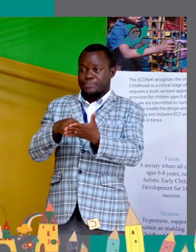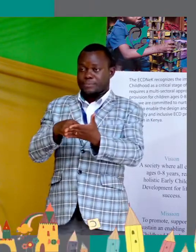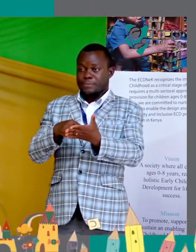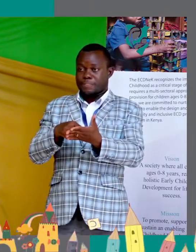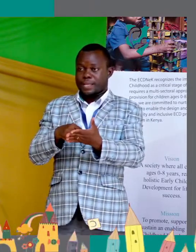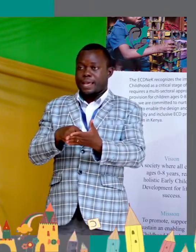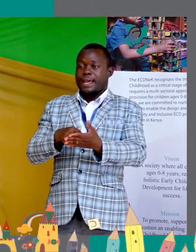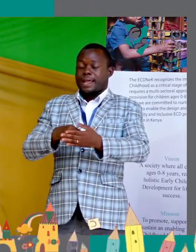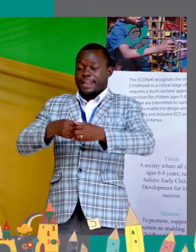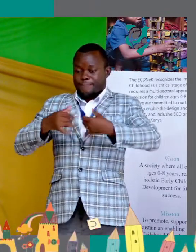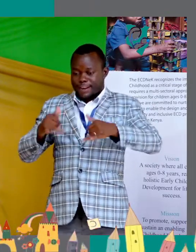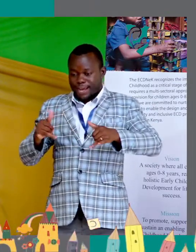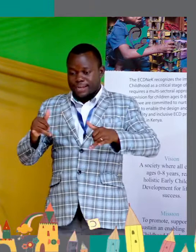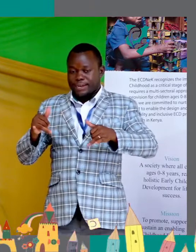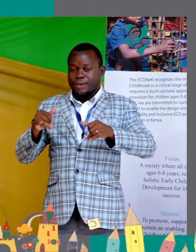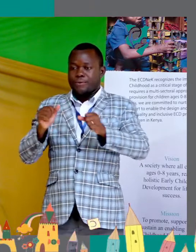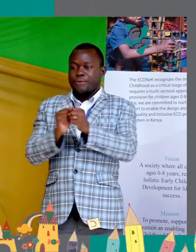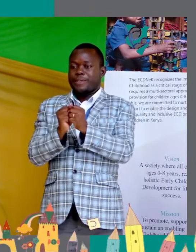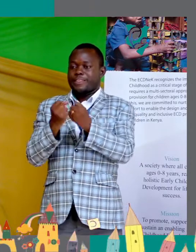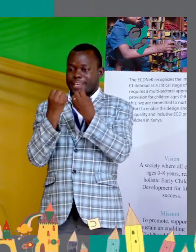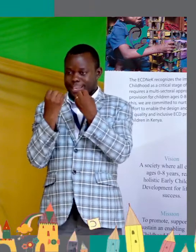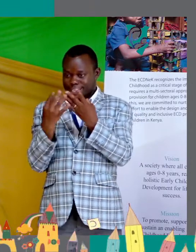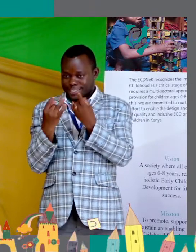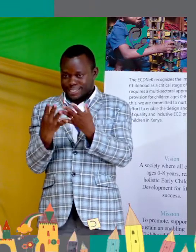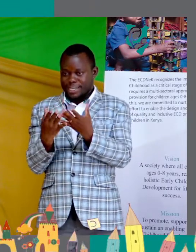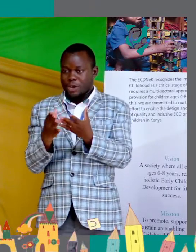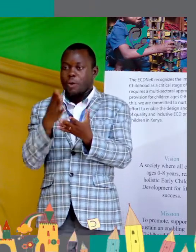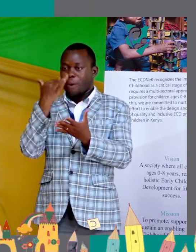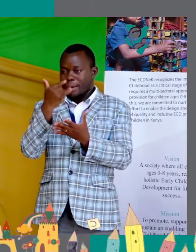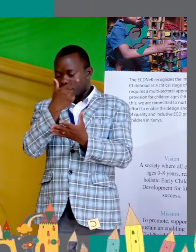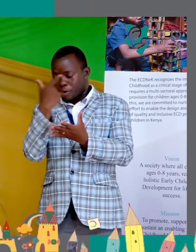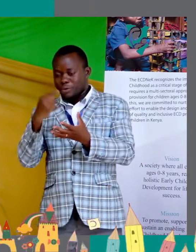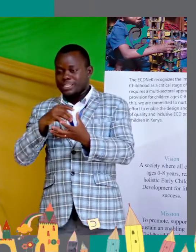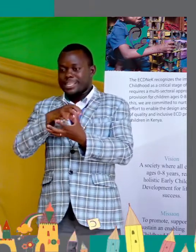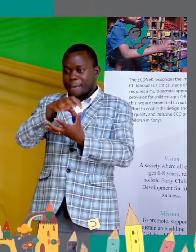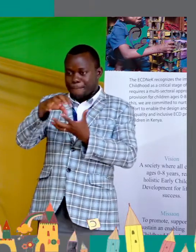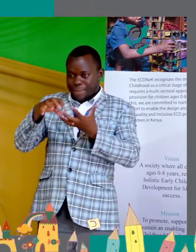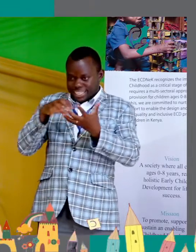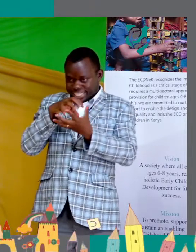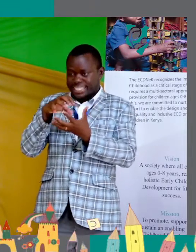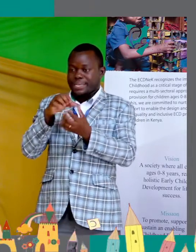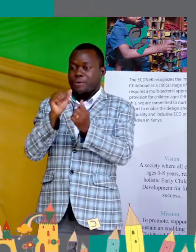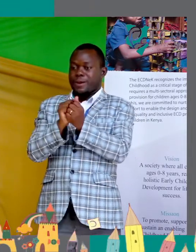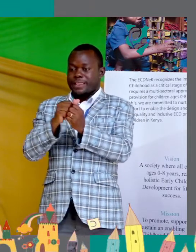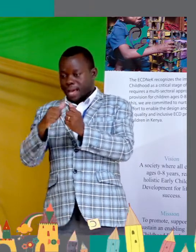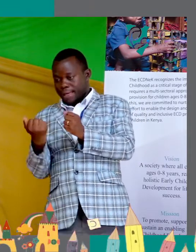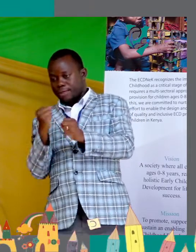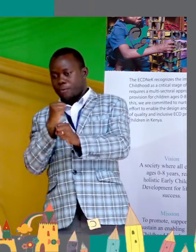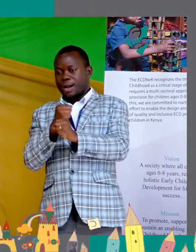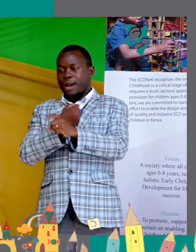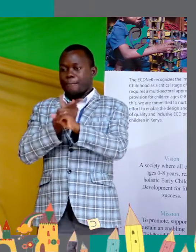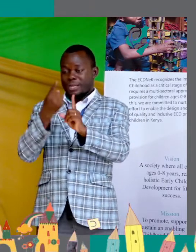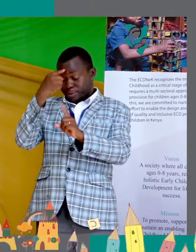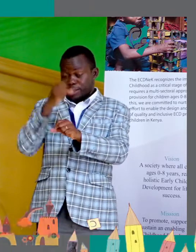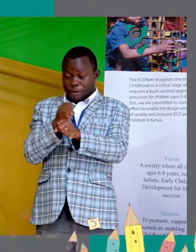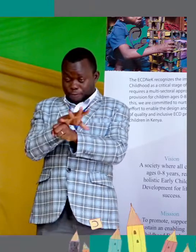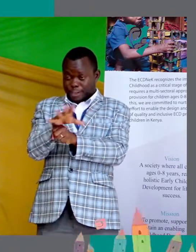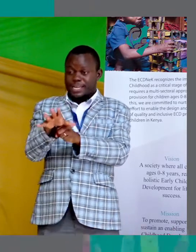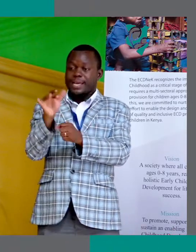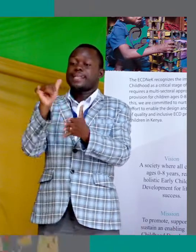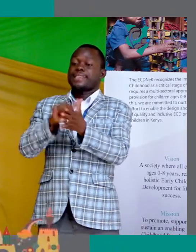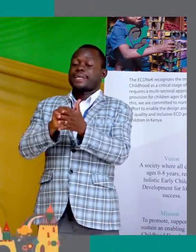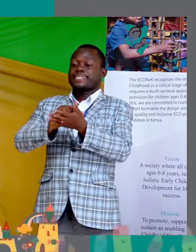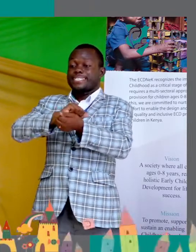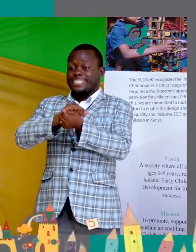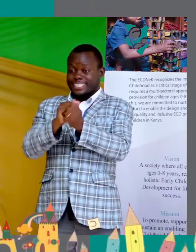ease, seamlessly integrating them in their routine work. With COVID, this had to change. Usually, as they